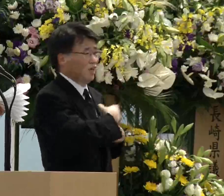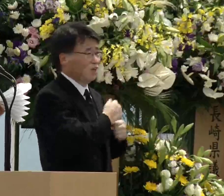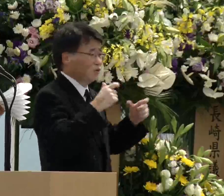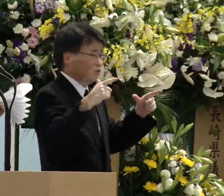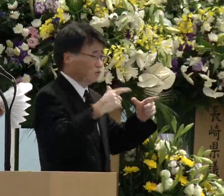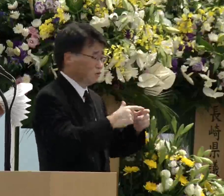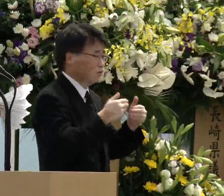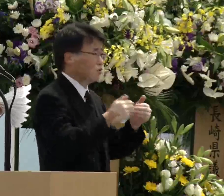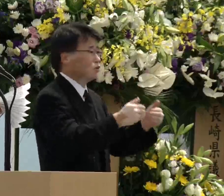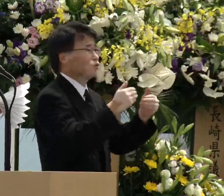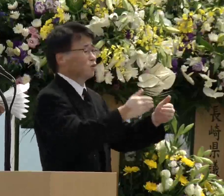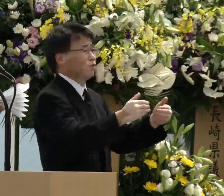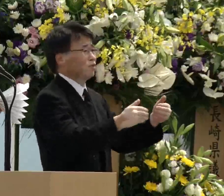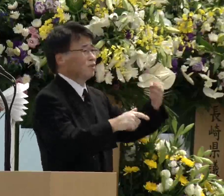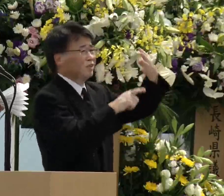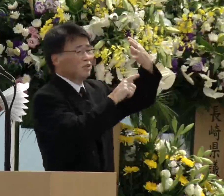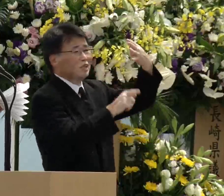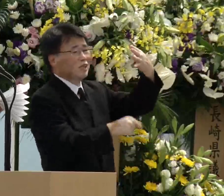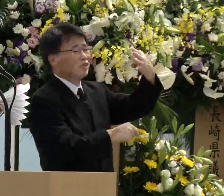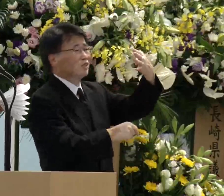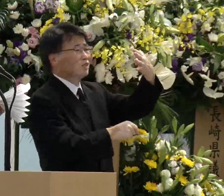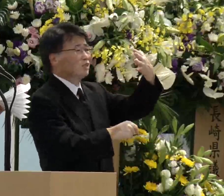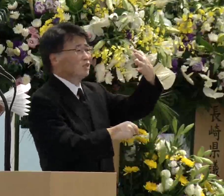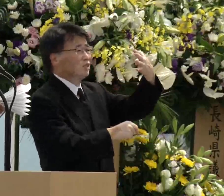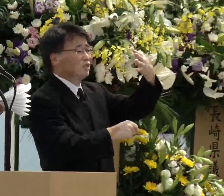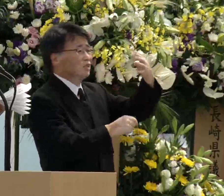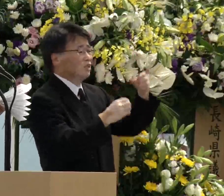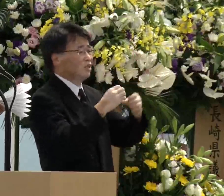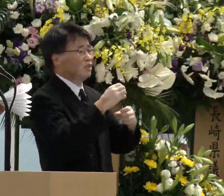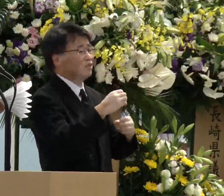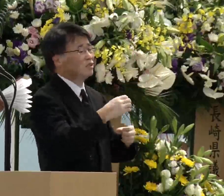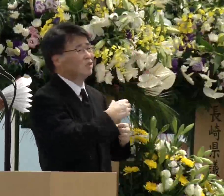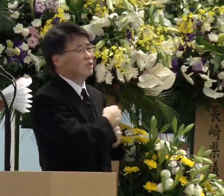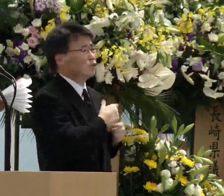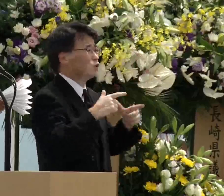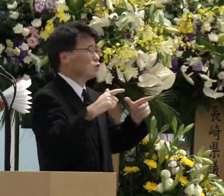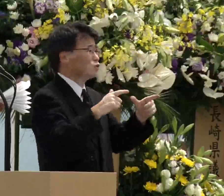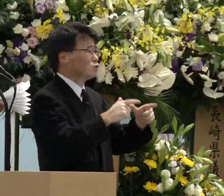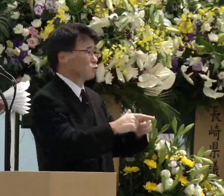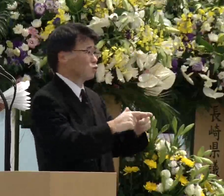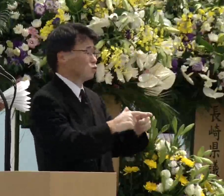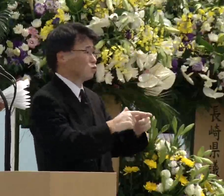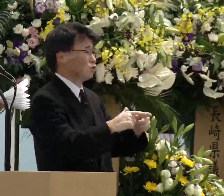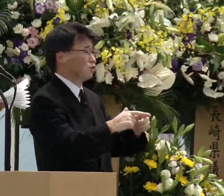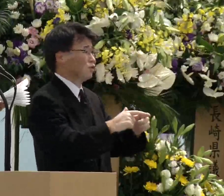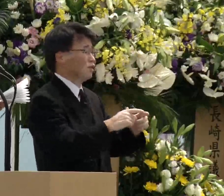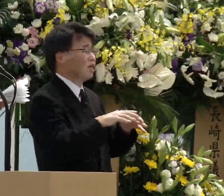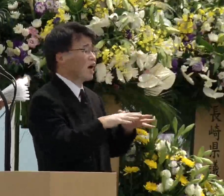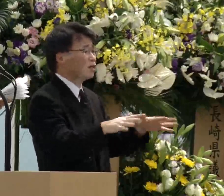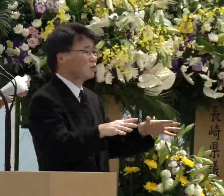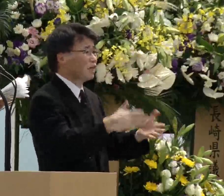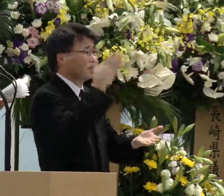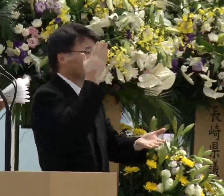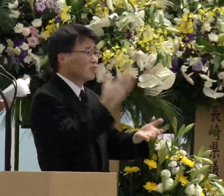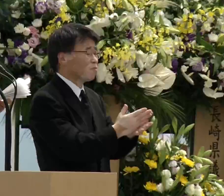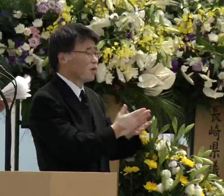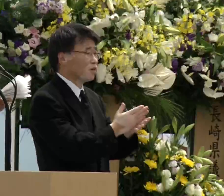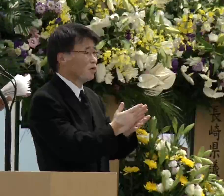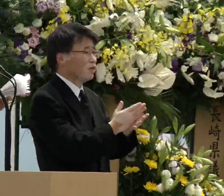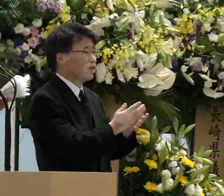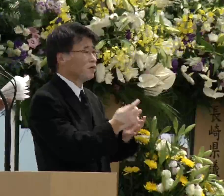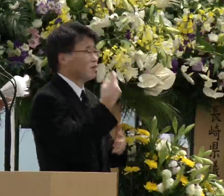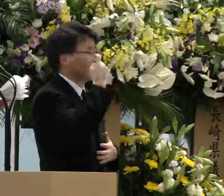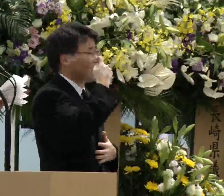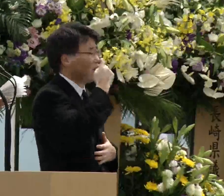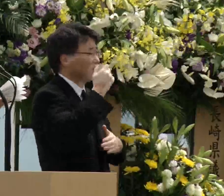other such efforts. In April this year, the Non-Proliferation and Disarmament Initiative Foreign